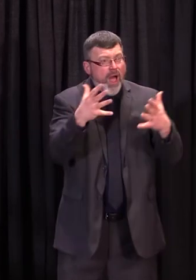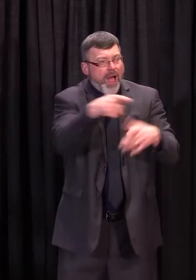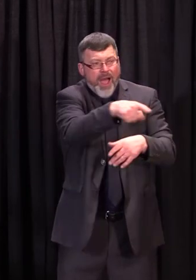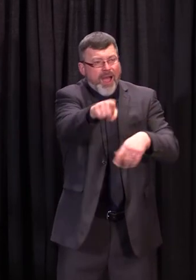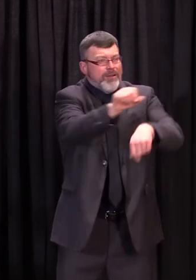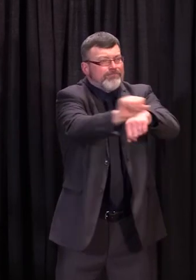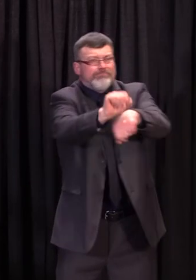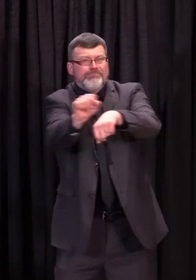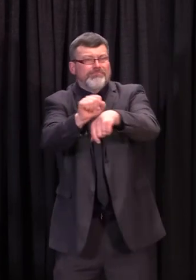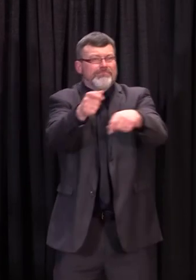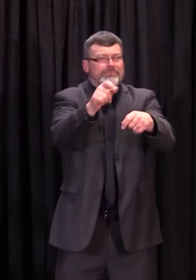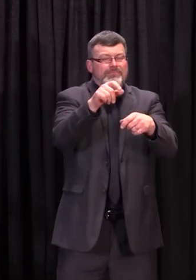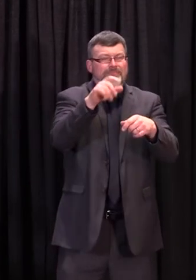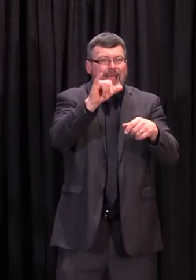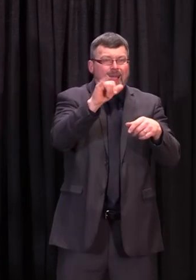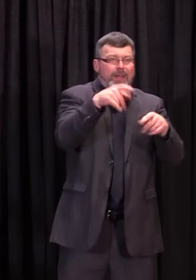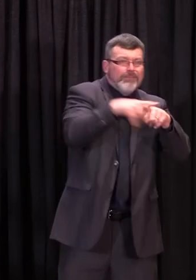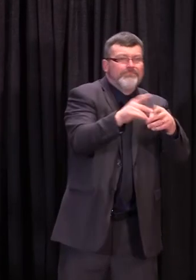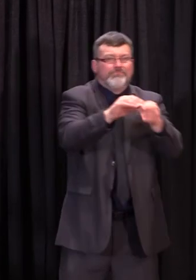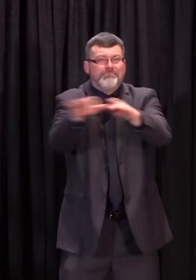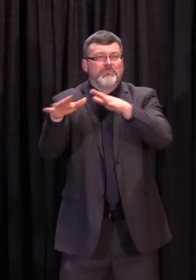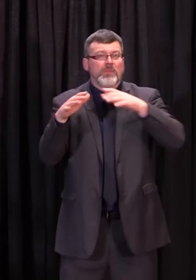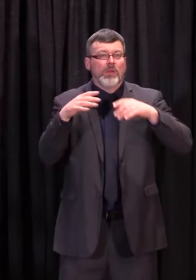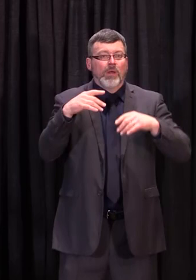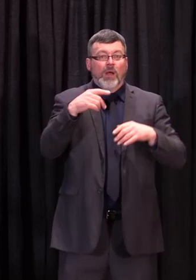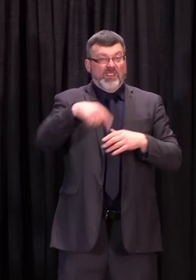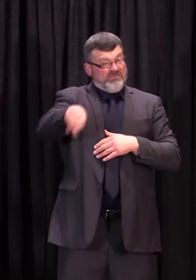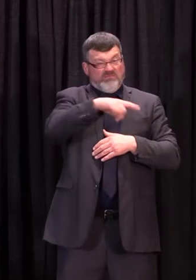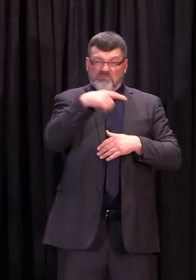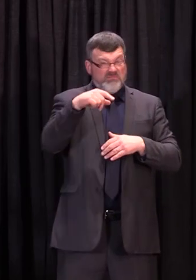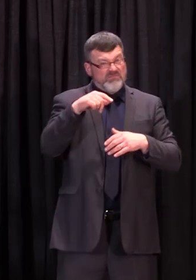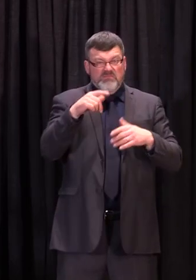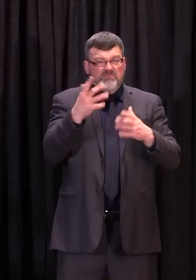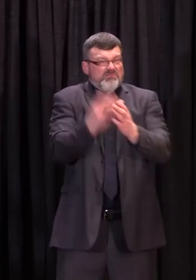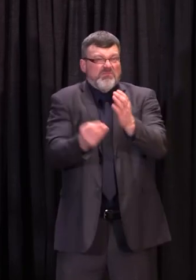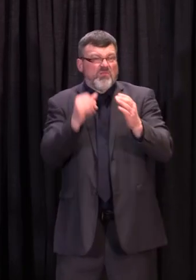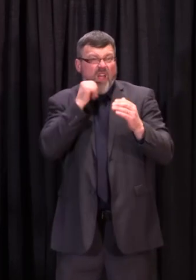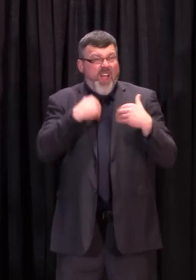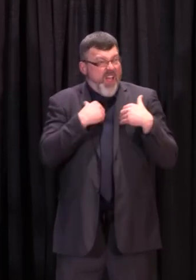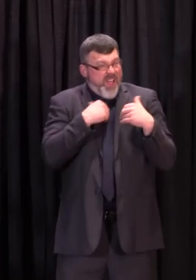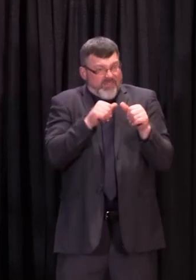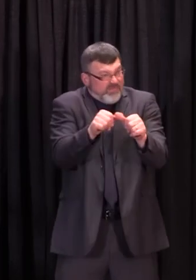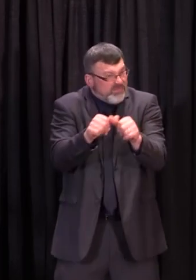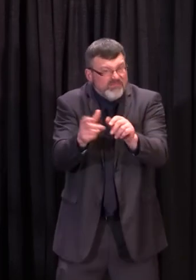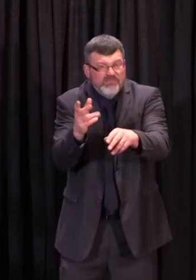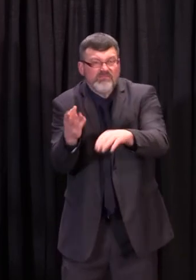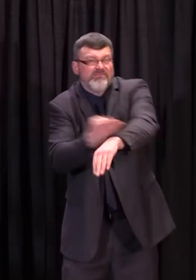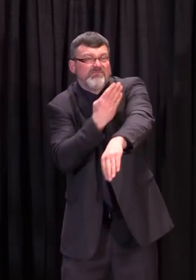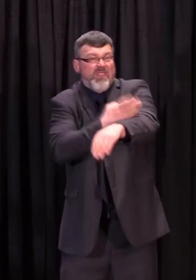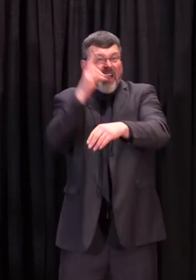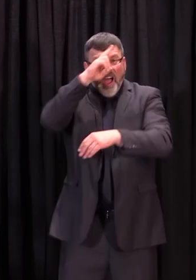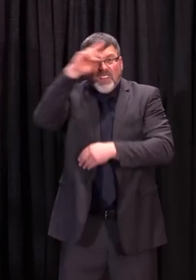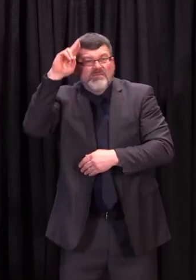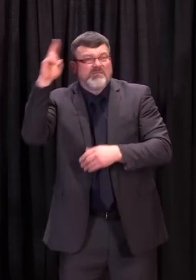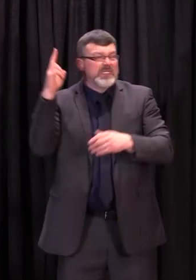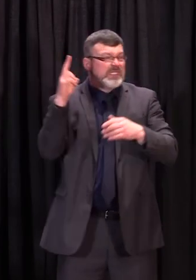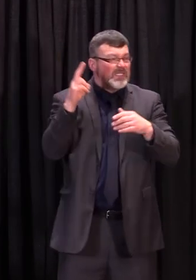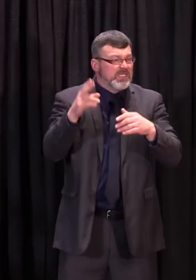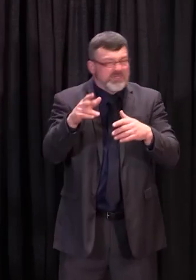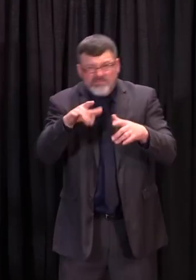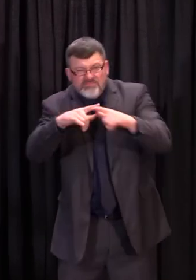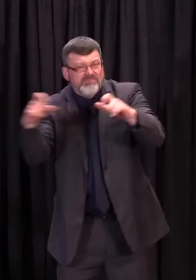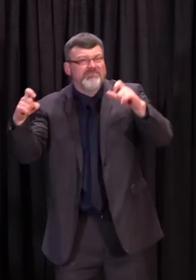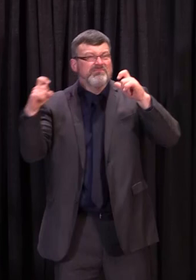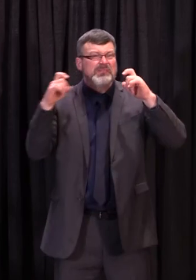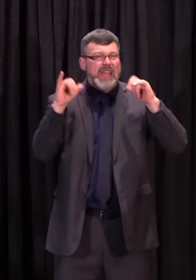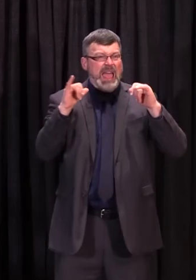transport goods, build homes, pave roads, or do the work we need to support our communities. So my budget